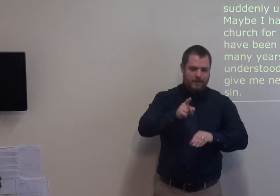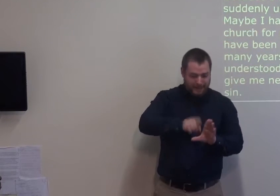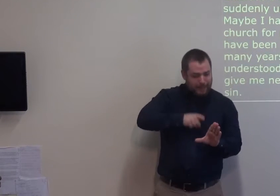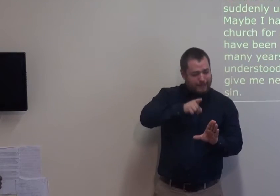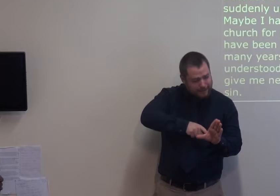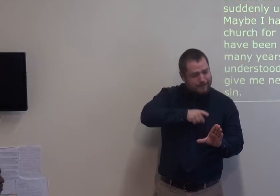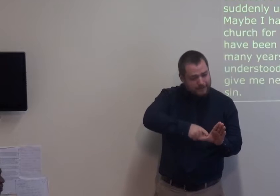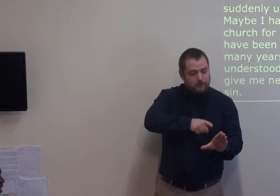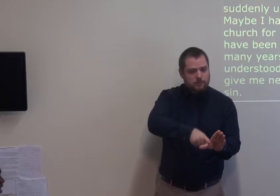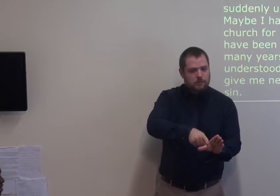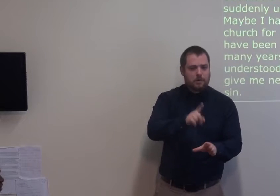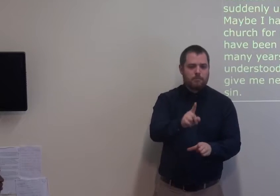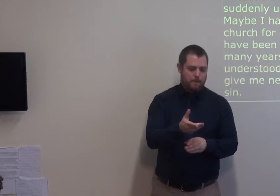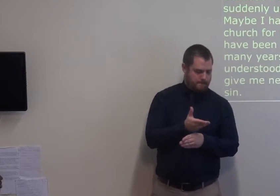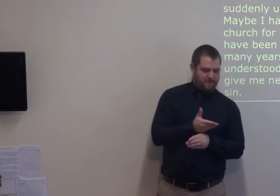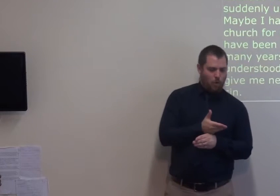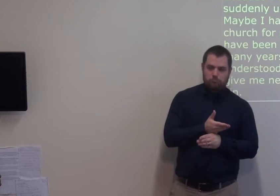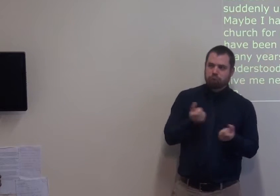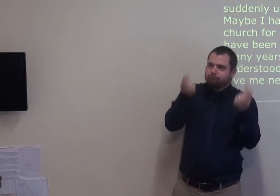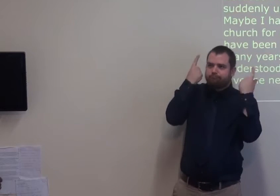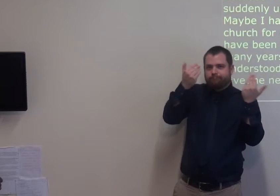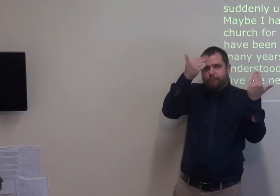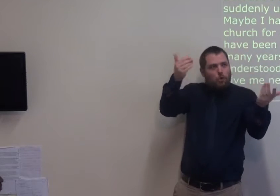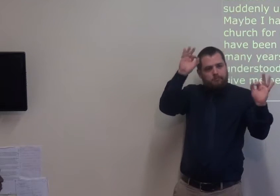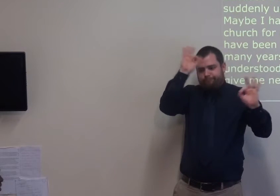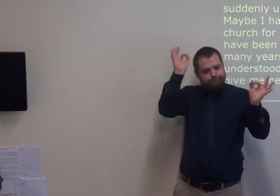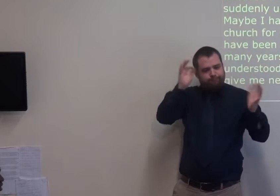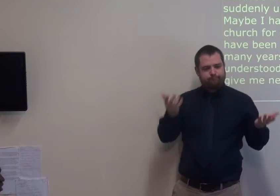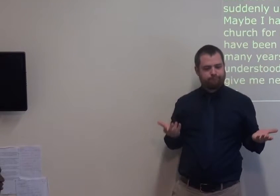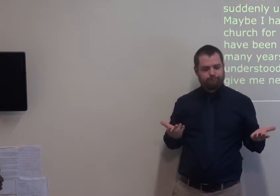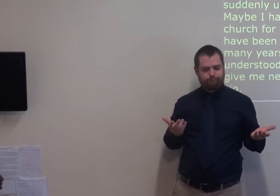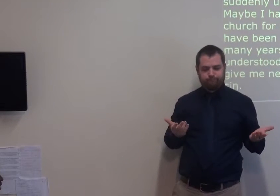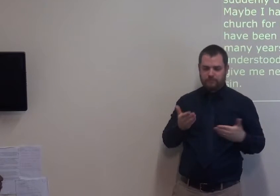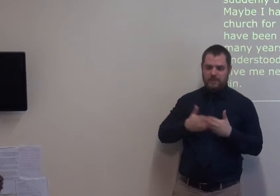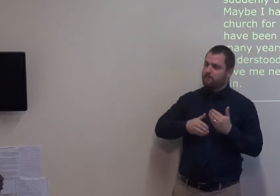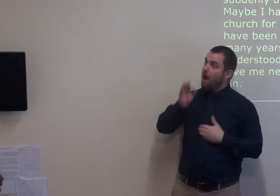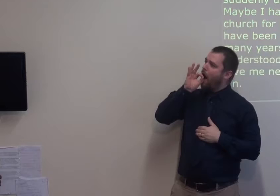But before, I never understood. I never asked God to give me new life.